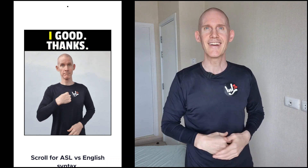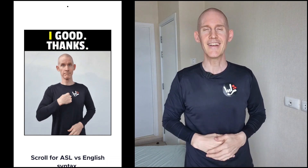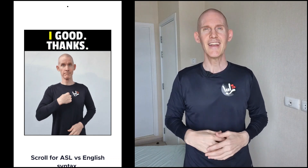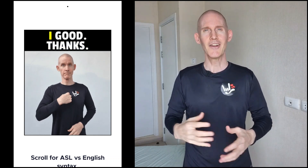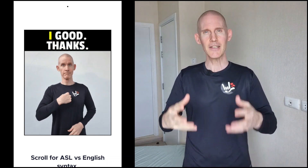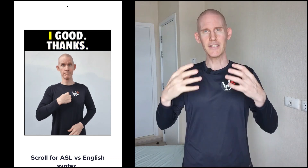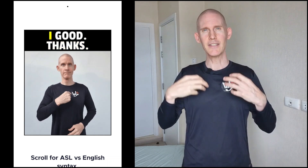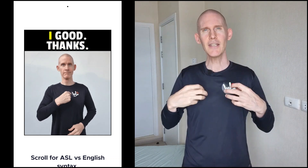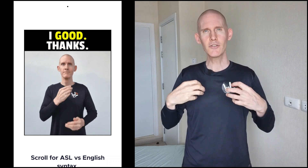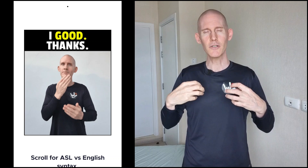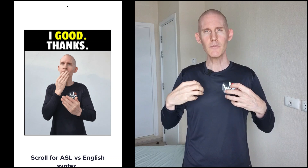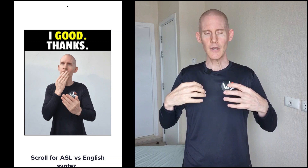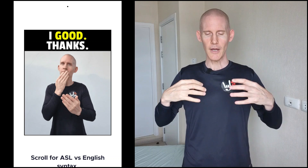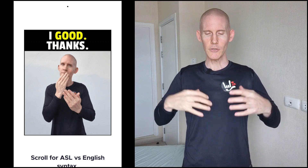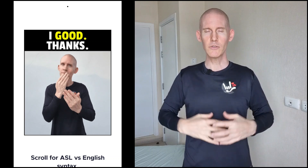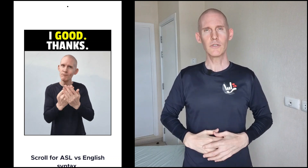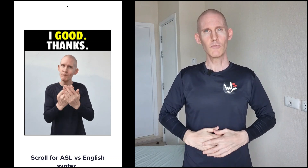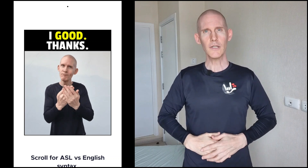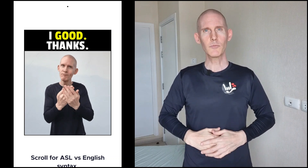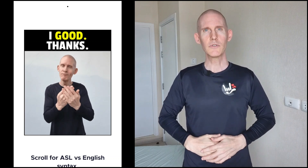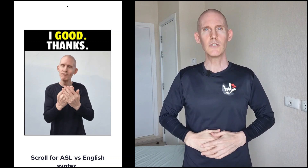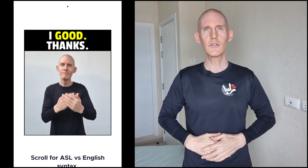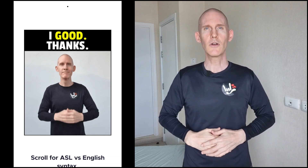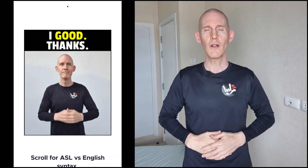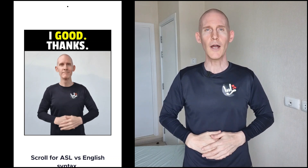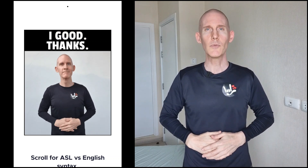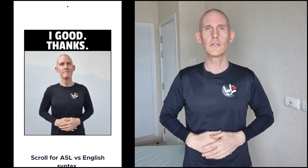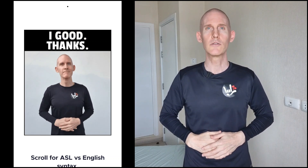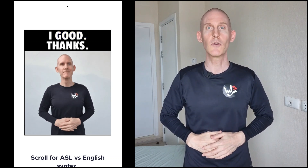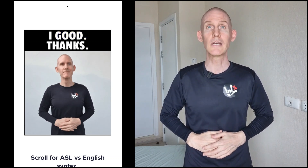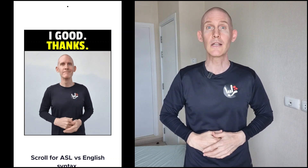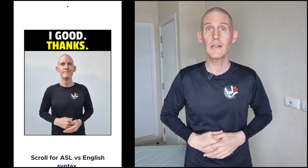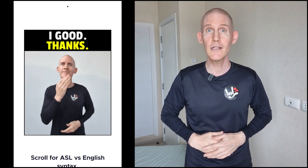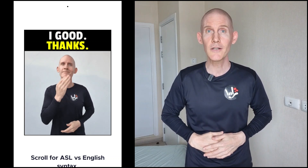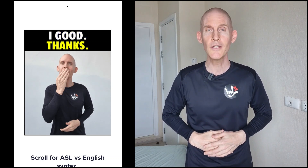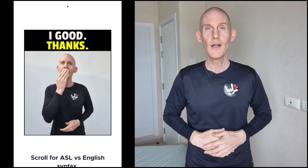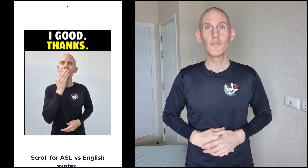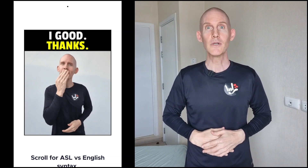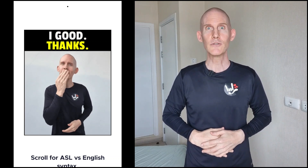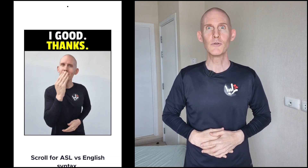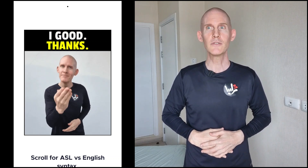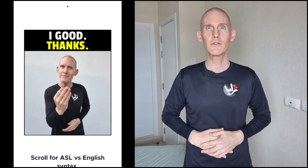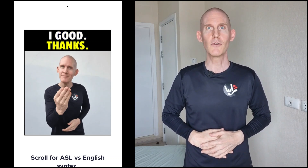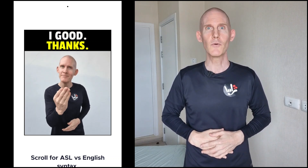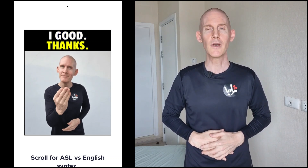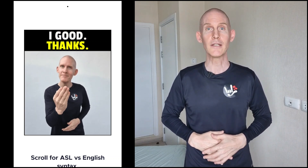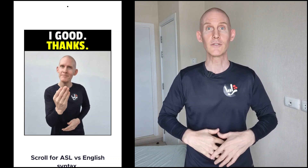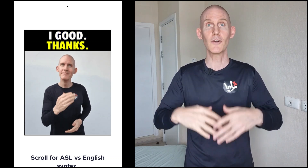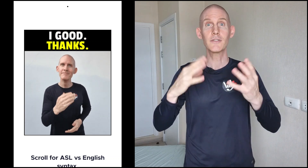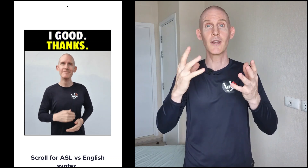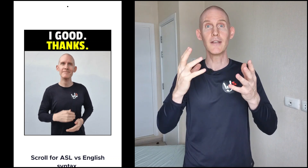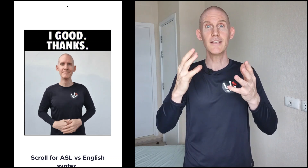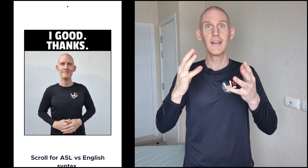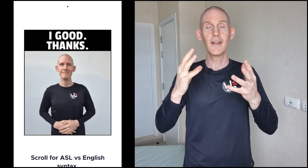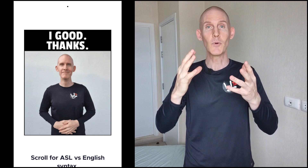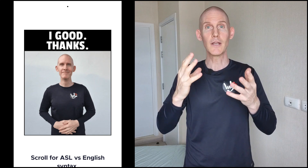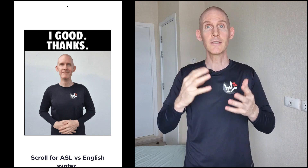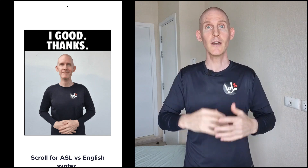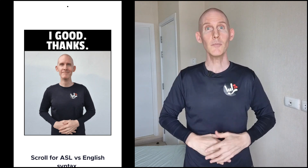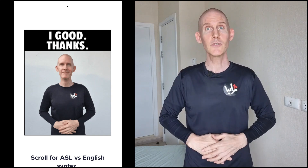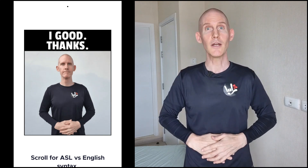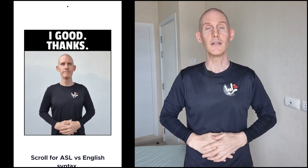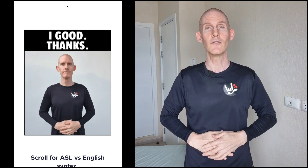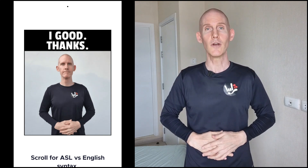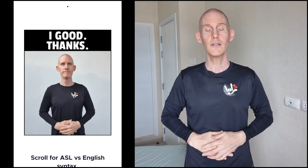thanks. All right. Now, as a teacher, I use this rest position a lot because it's very clear for my students to know when I start signing and when